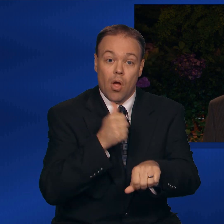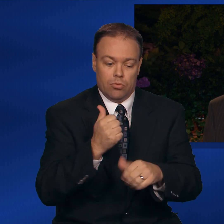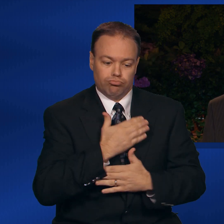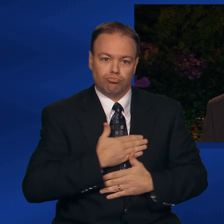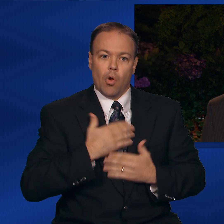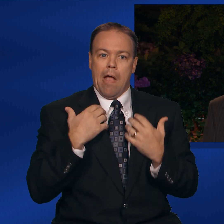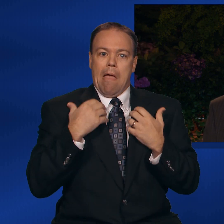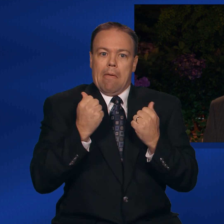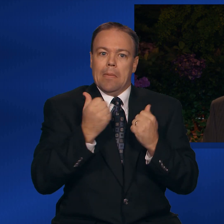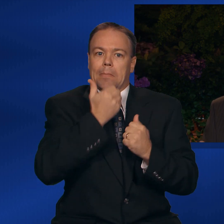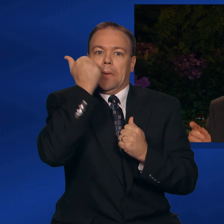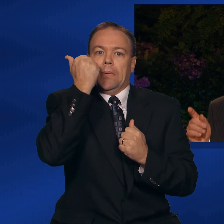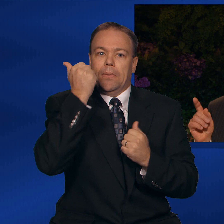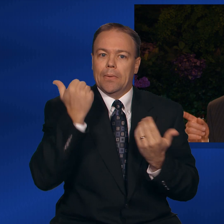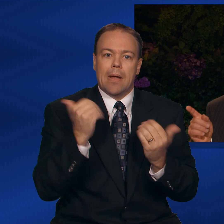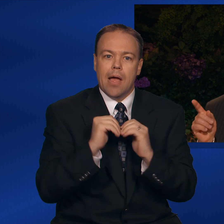health.